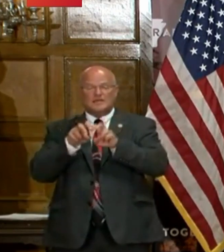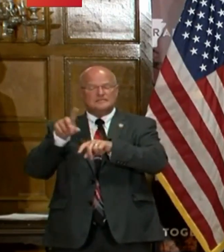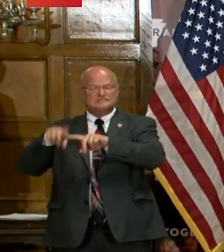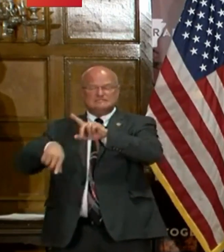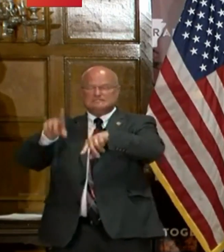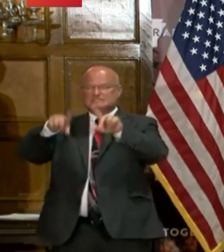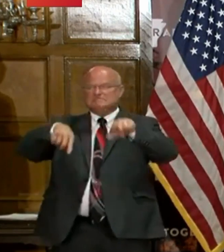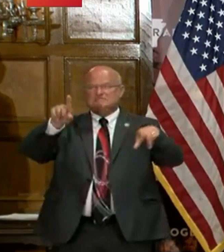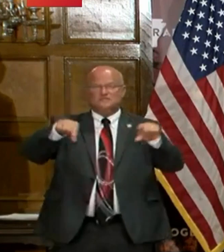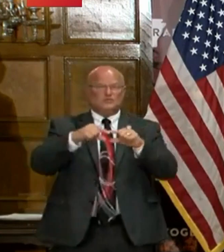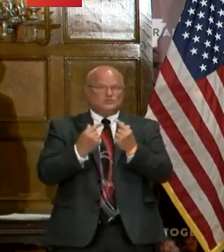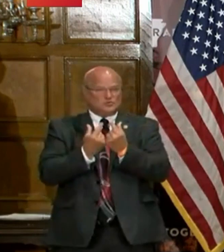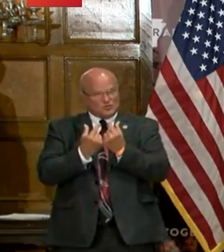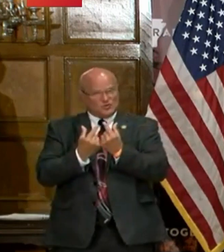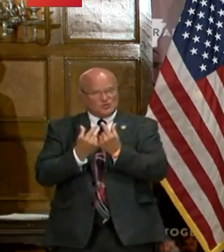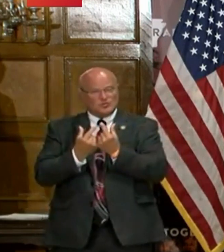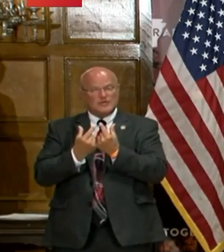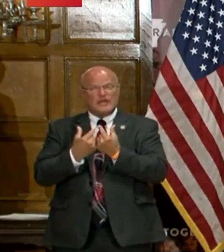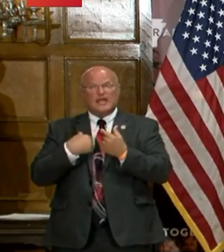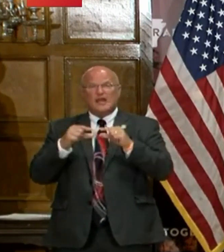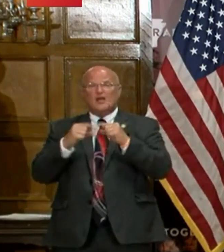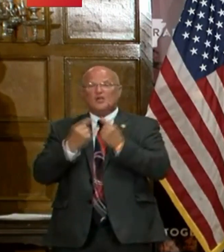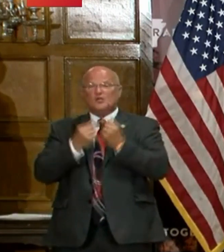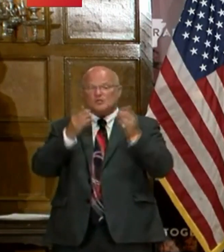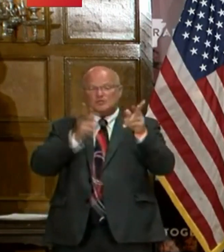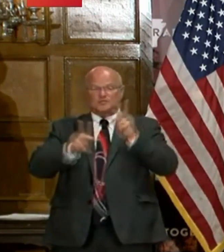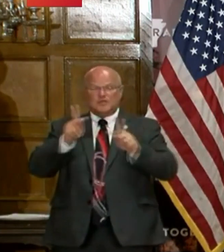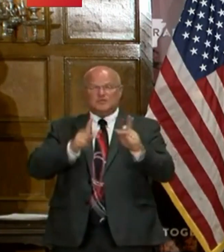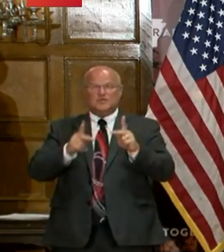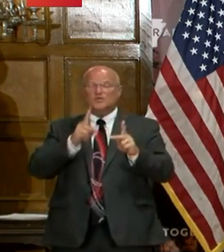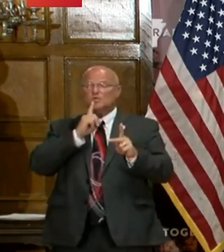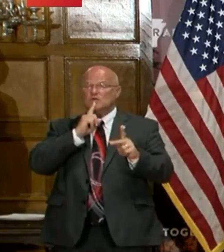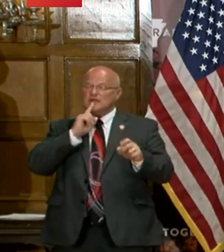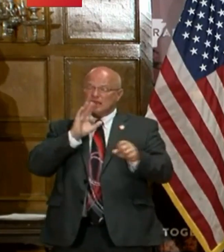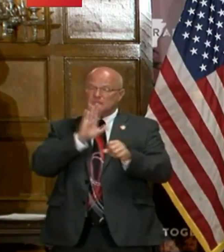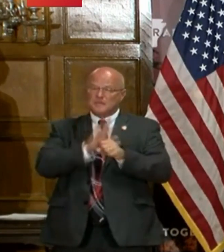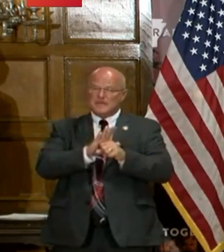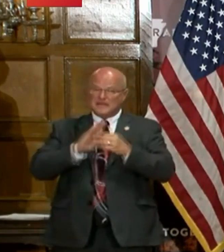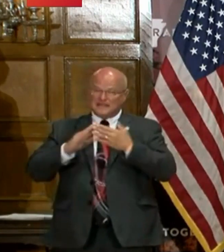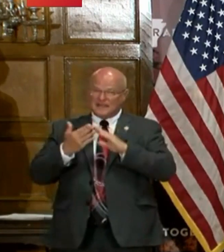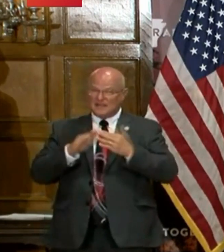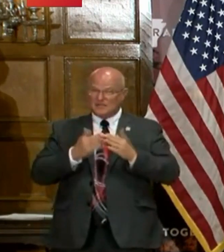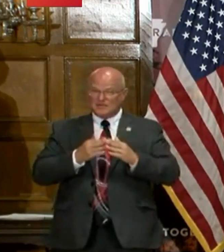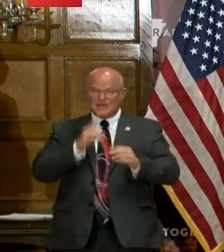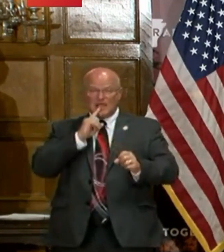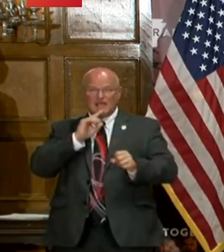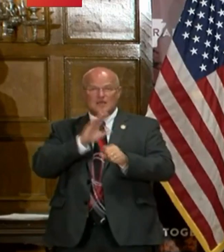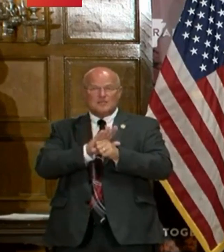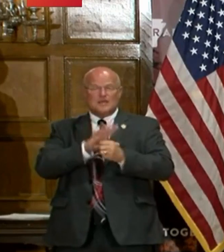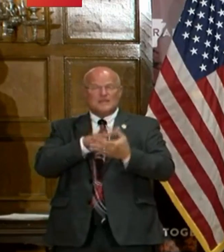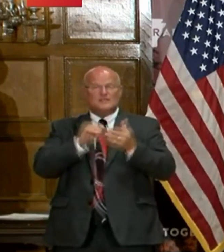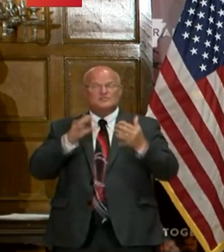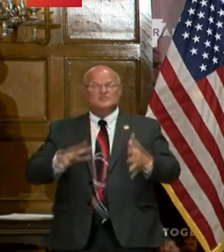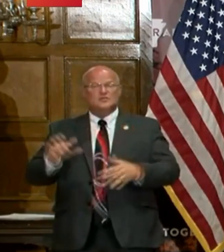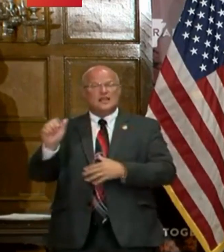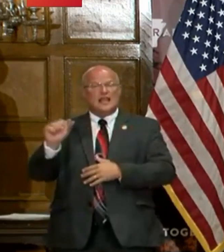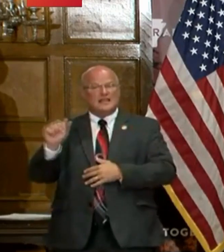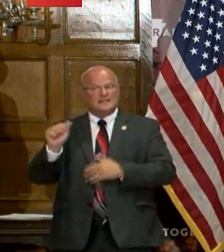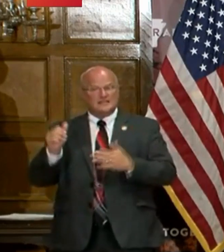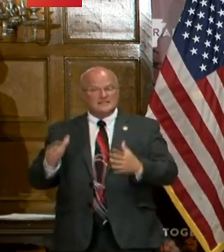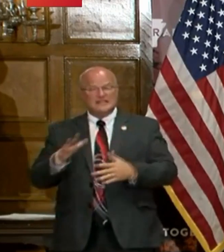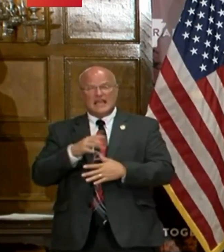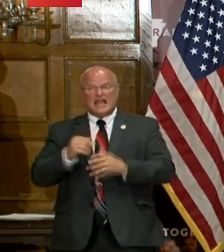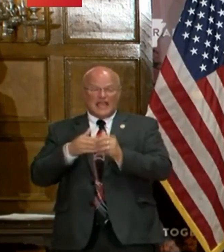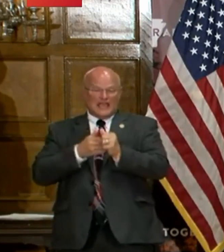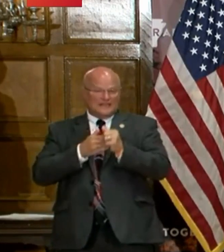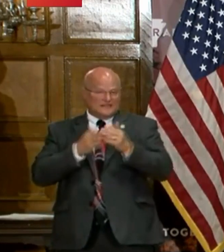diverse crowd. It's a group of individuals who are very committed to their communities. They're committed to the student athletes and